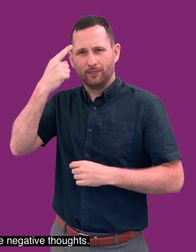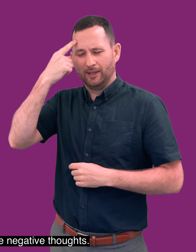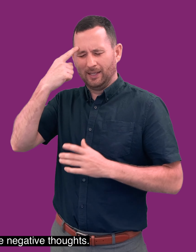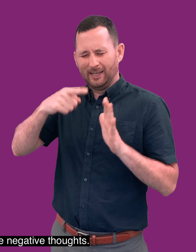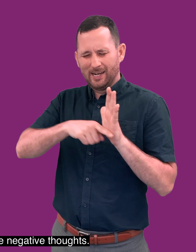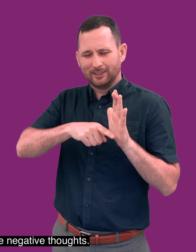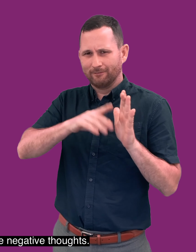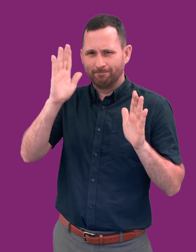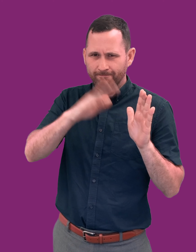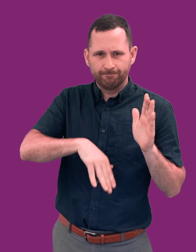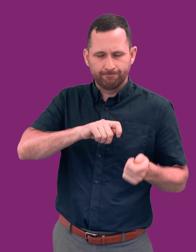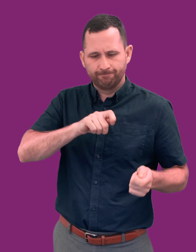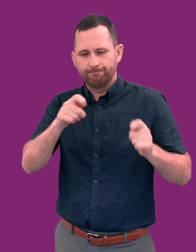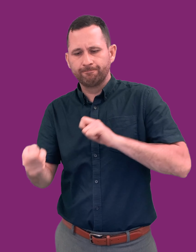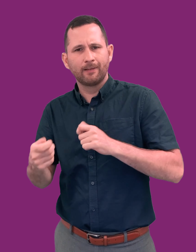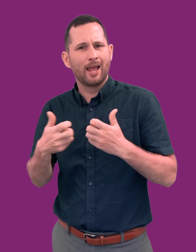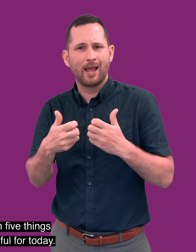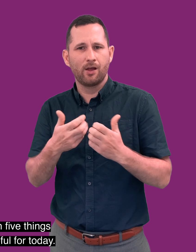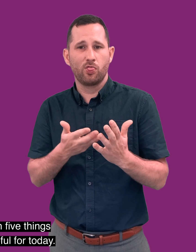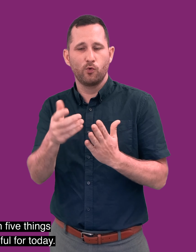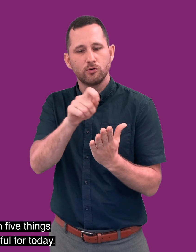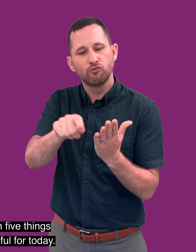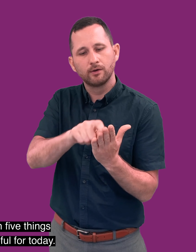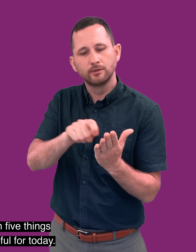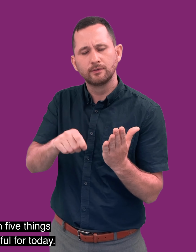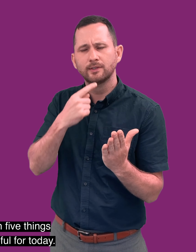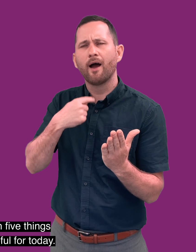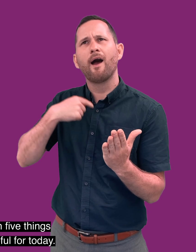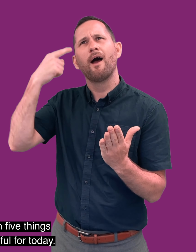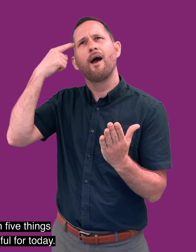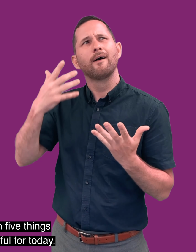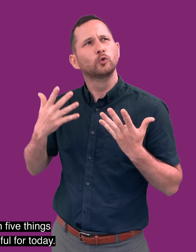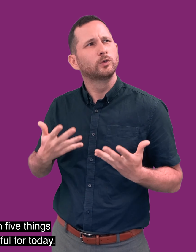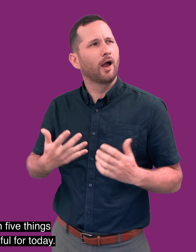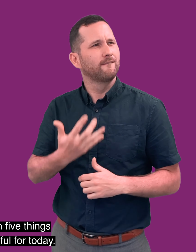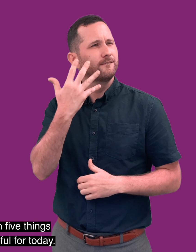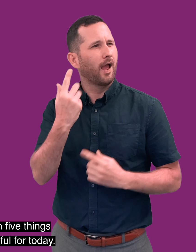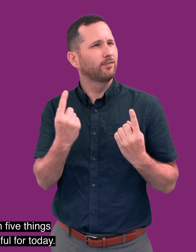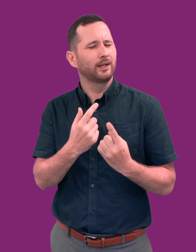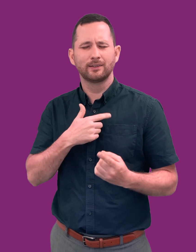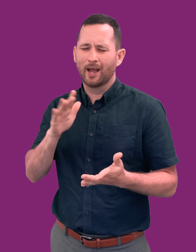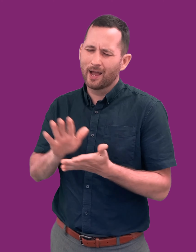thoughts. Write down 5 things you are grateful for today.